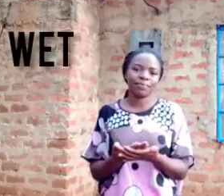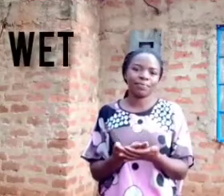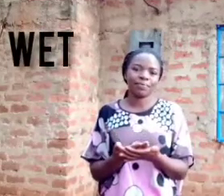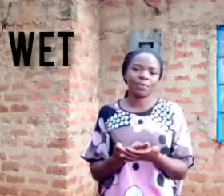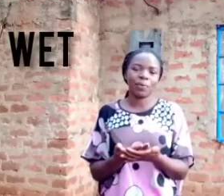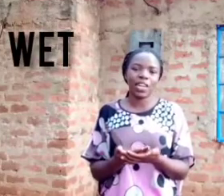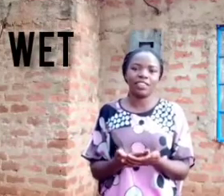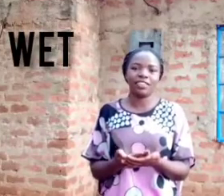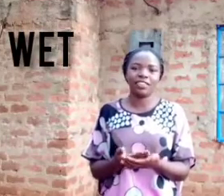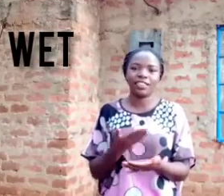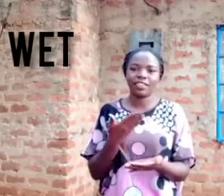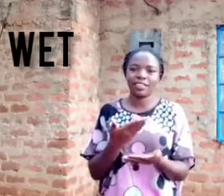Wet.